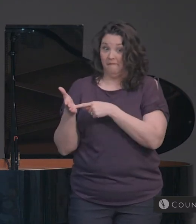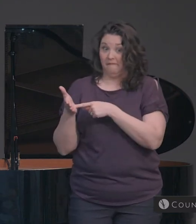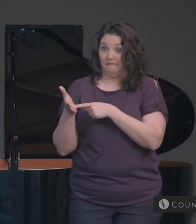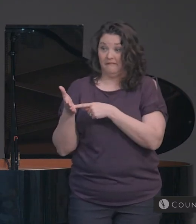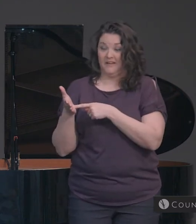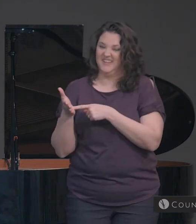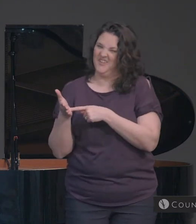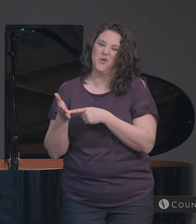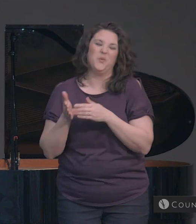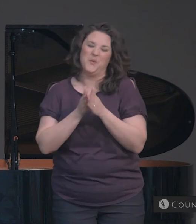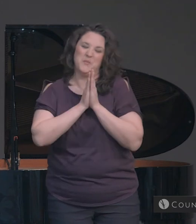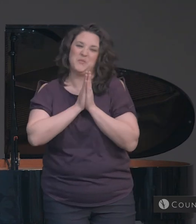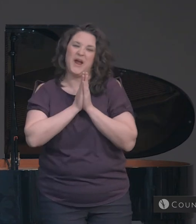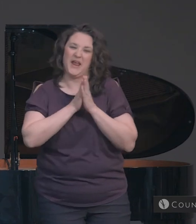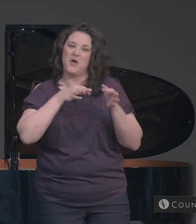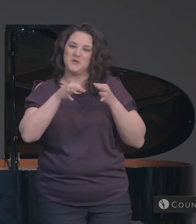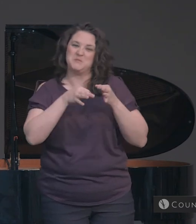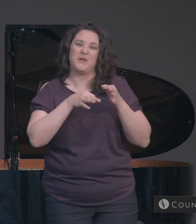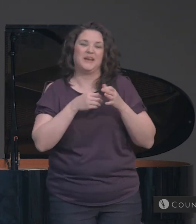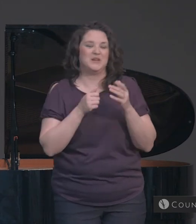that's it. Let's pray.